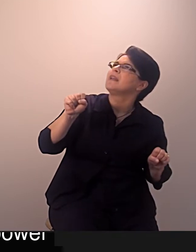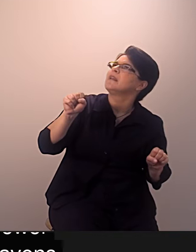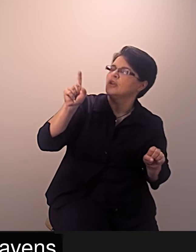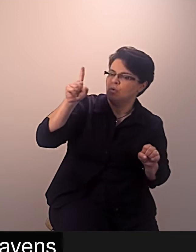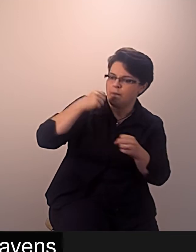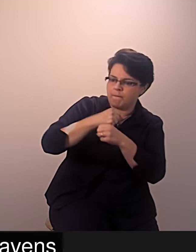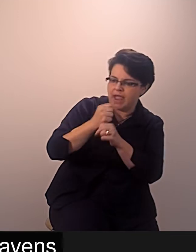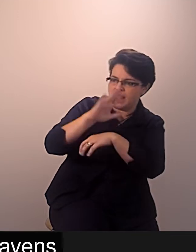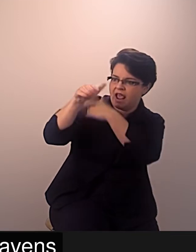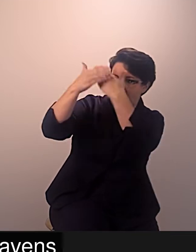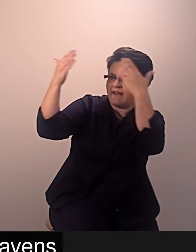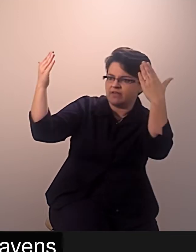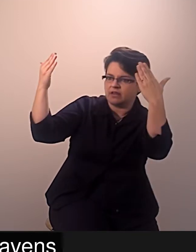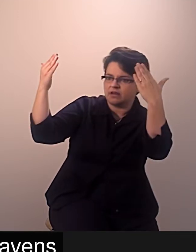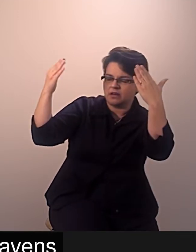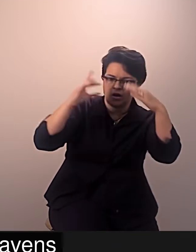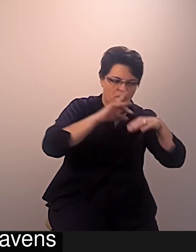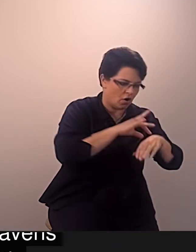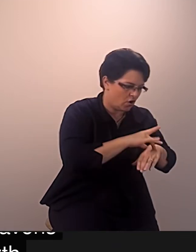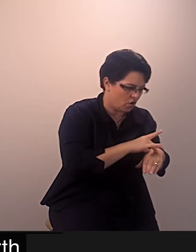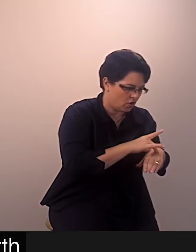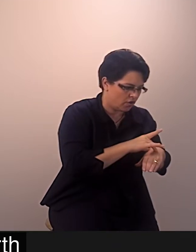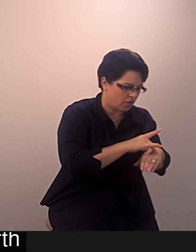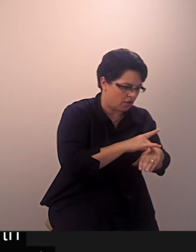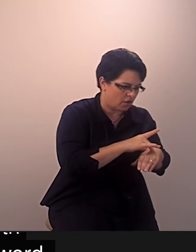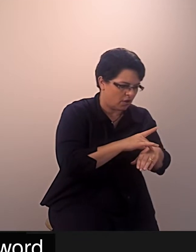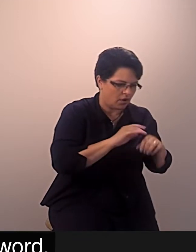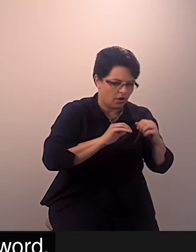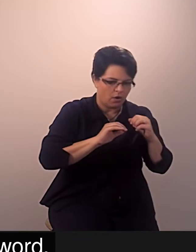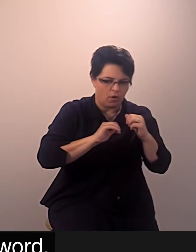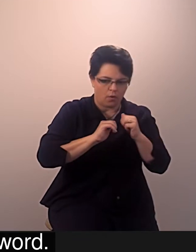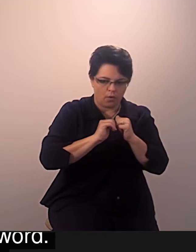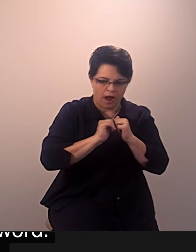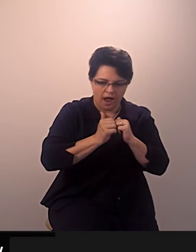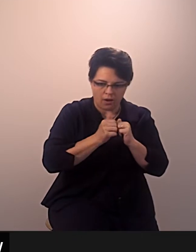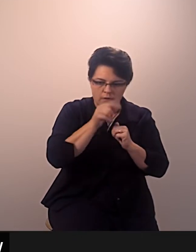heavens and the earth by saying the word. She knew